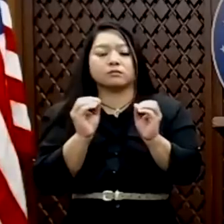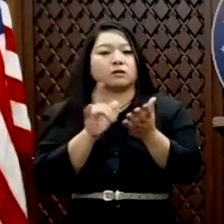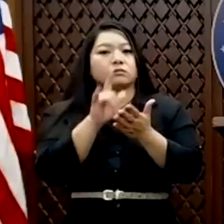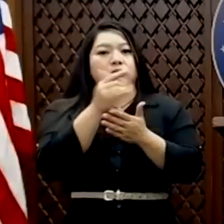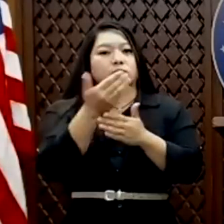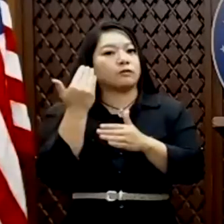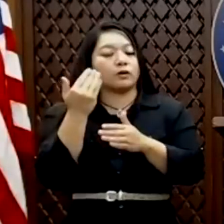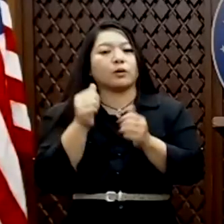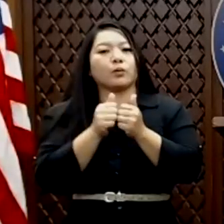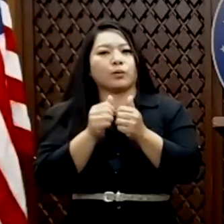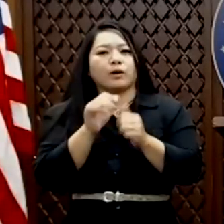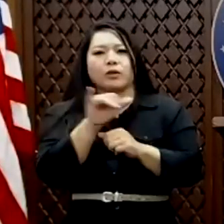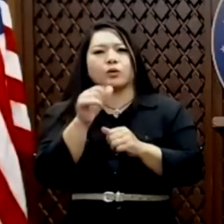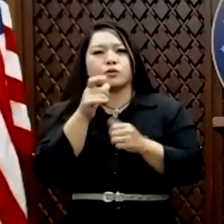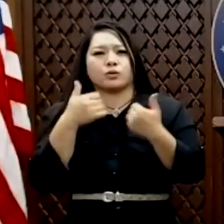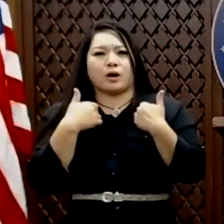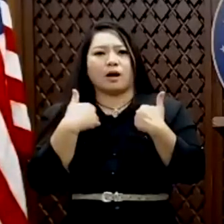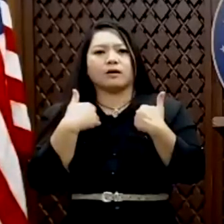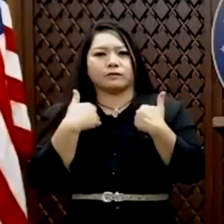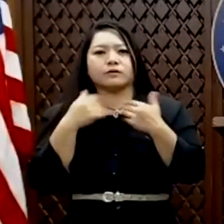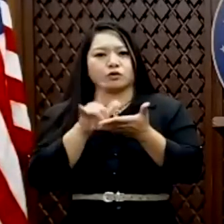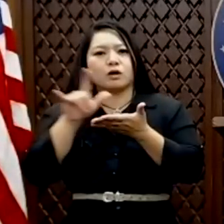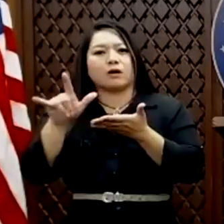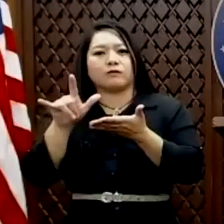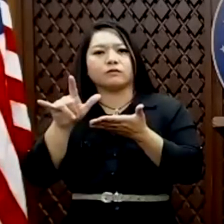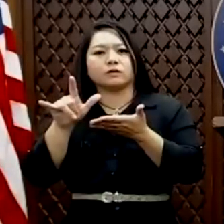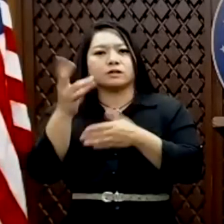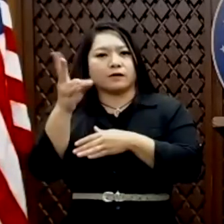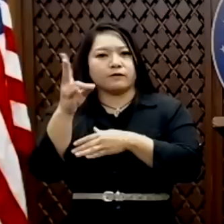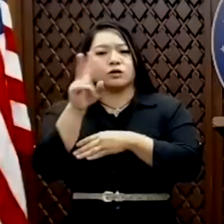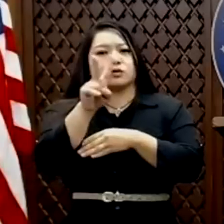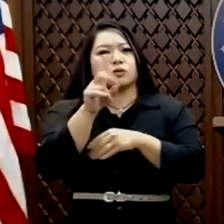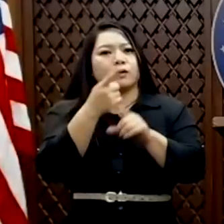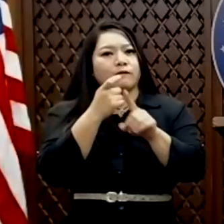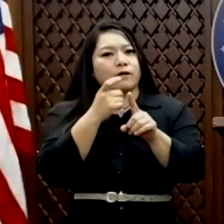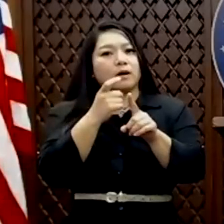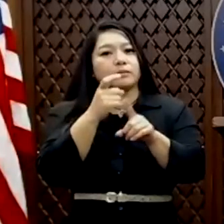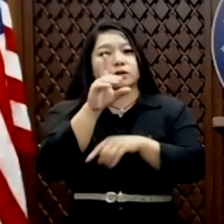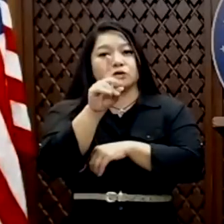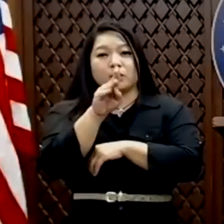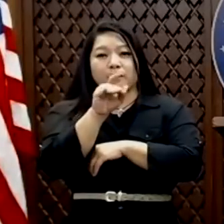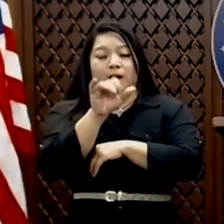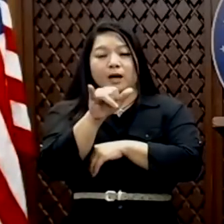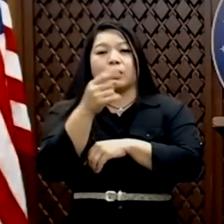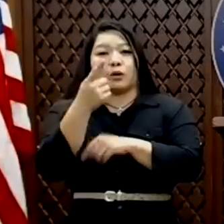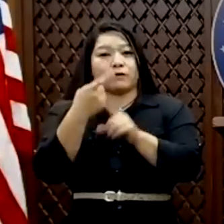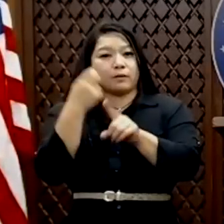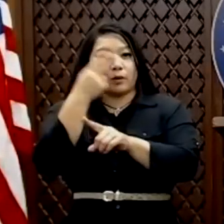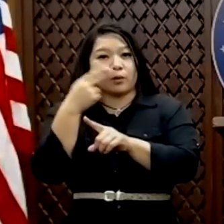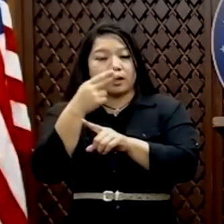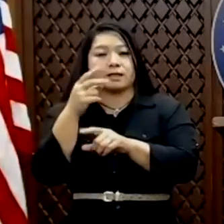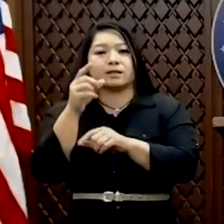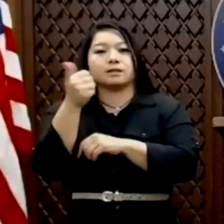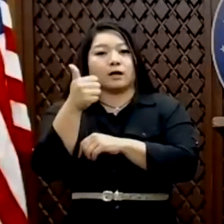With those that have traveled, there are 17. 2 are from Dubai, 1 from Hawaii, 1 from Japan, 10 from